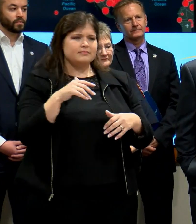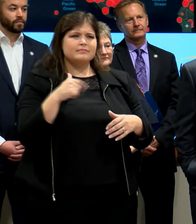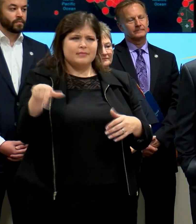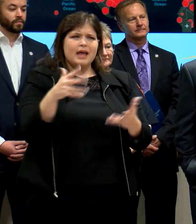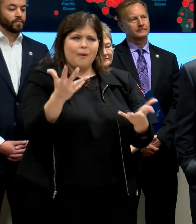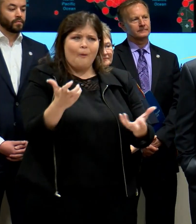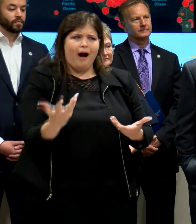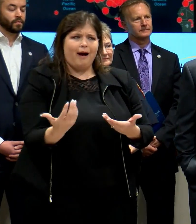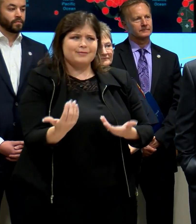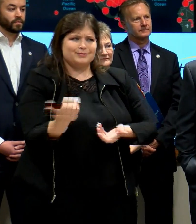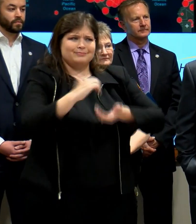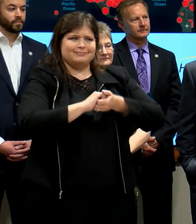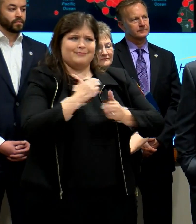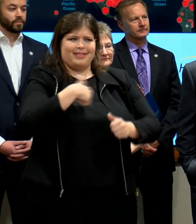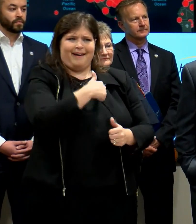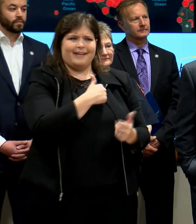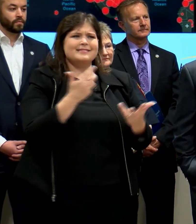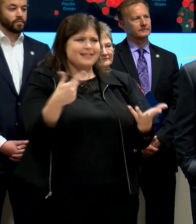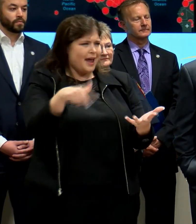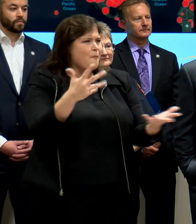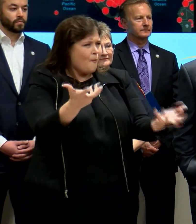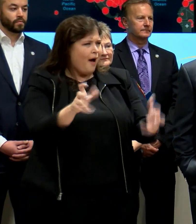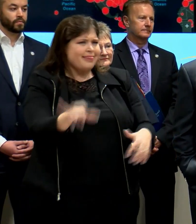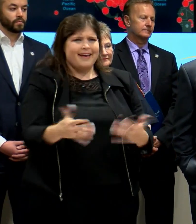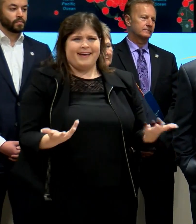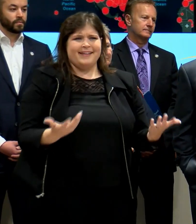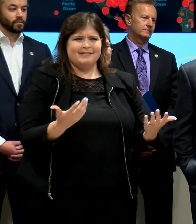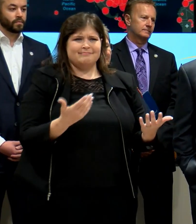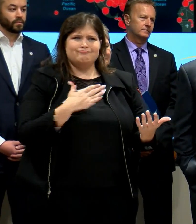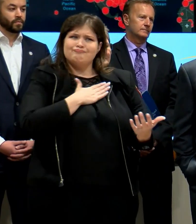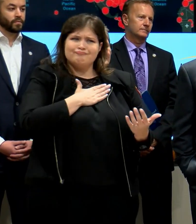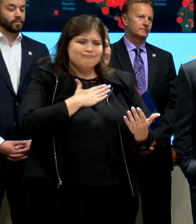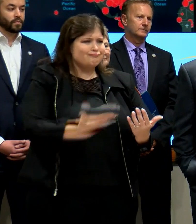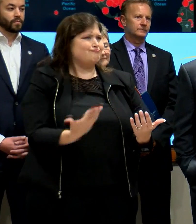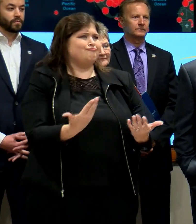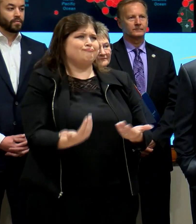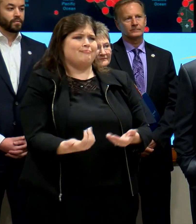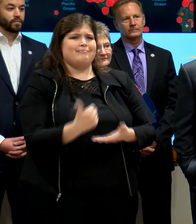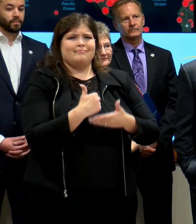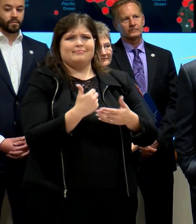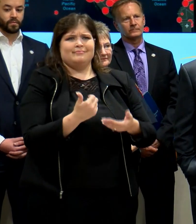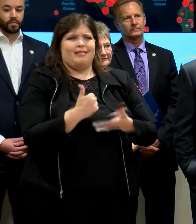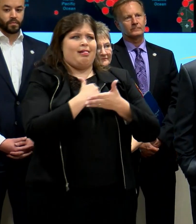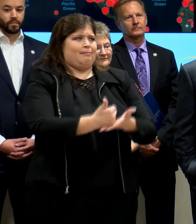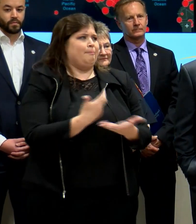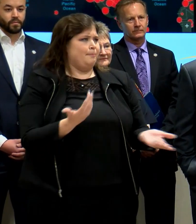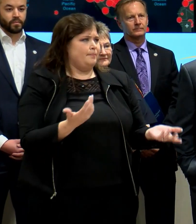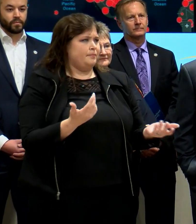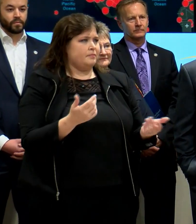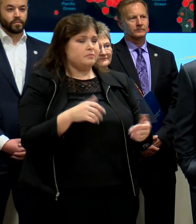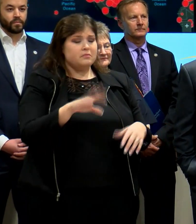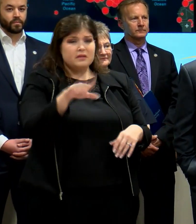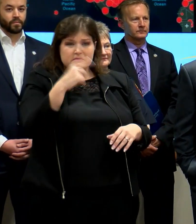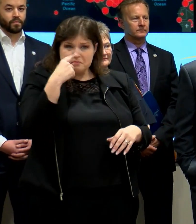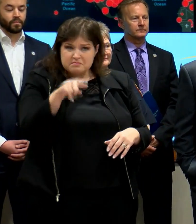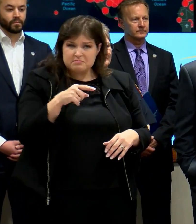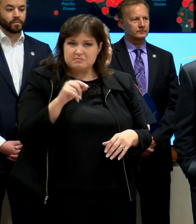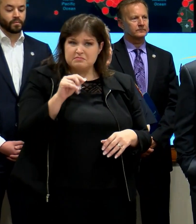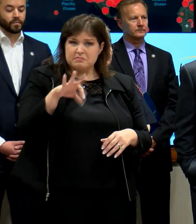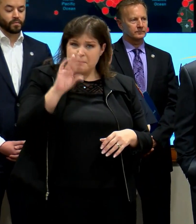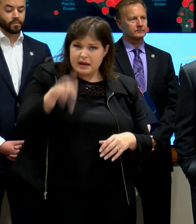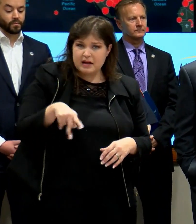partners. They want to be partners. And one of the things that they did ask for example, is pick up, take out,